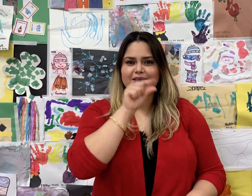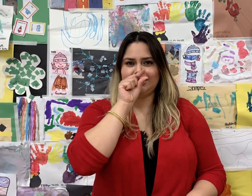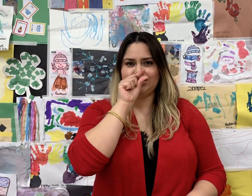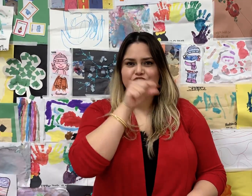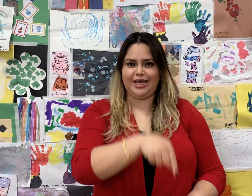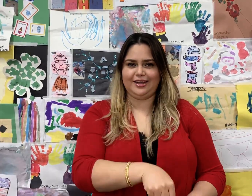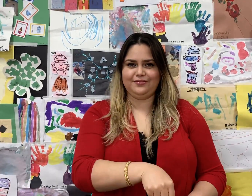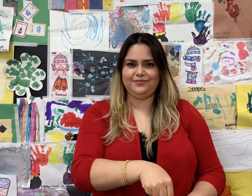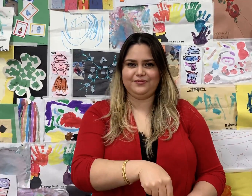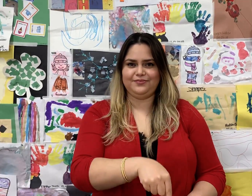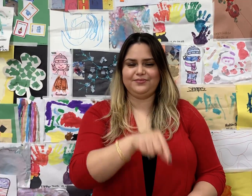Chicken.